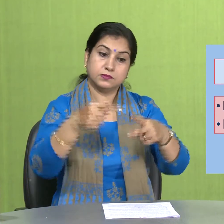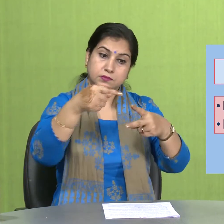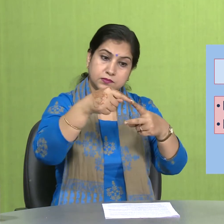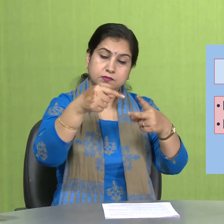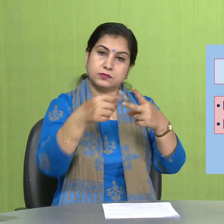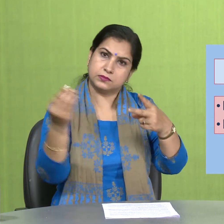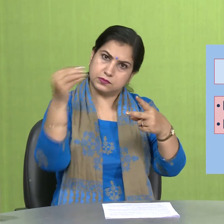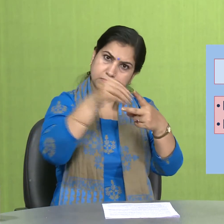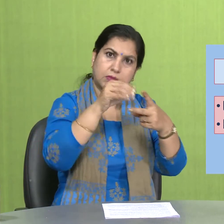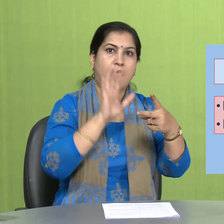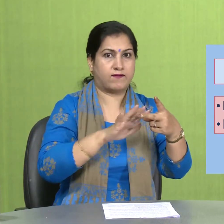Parliament.